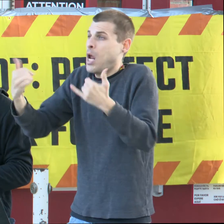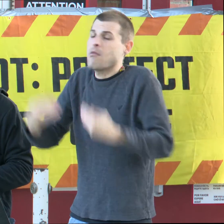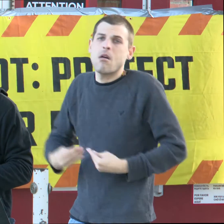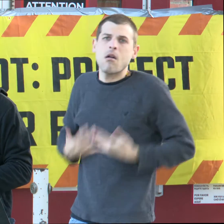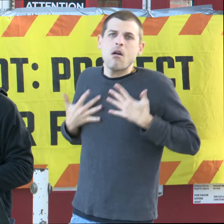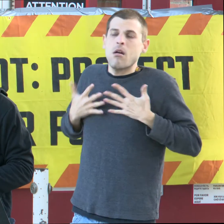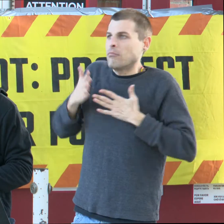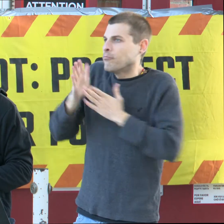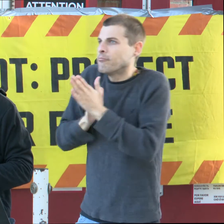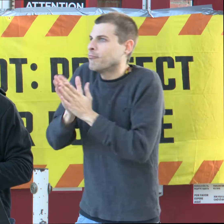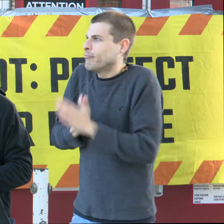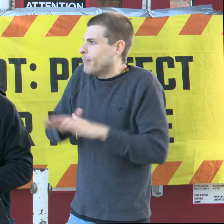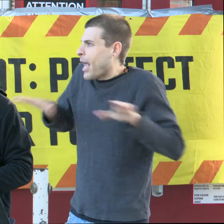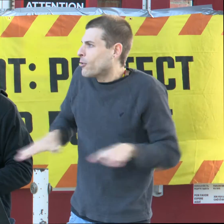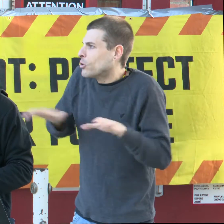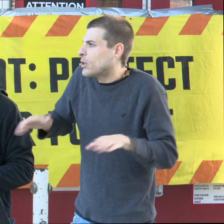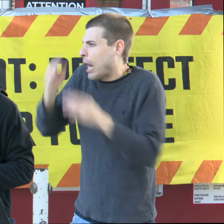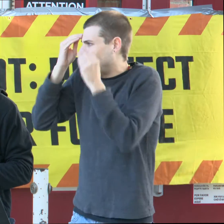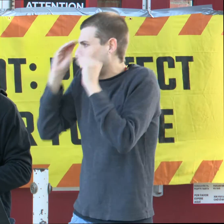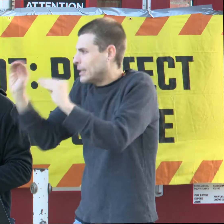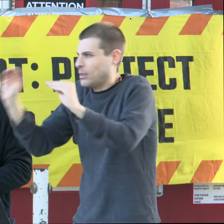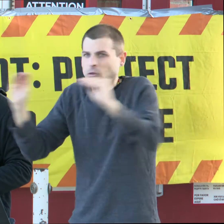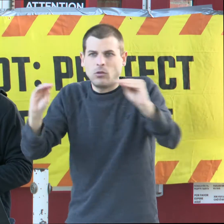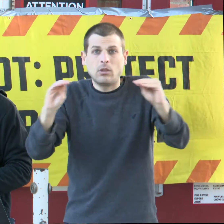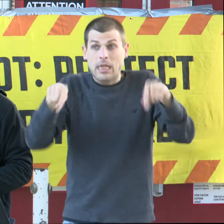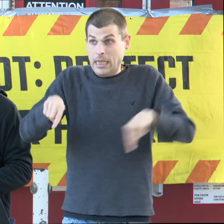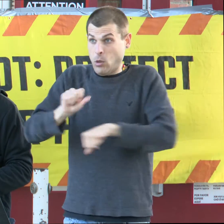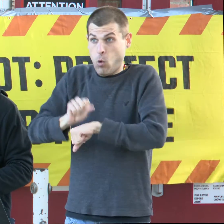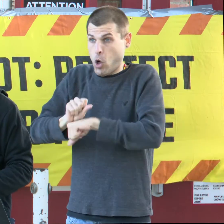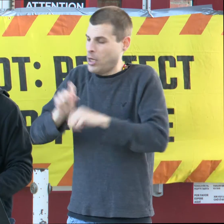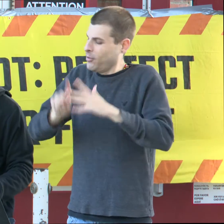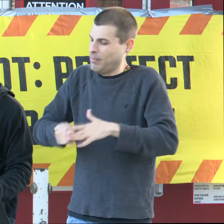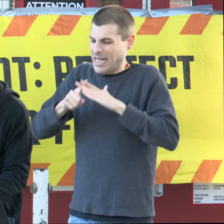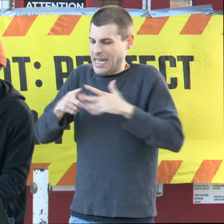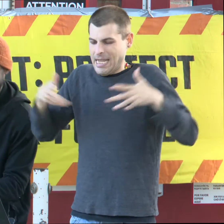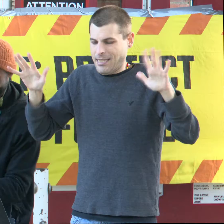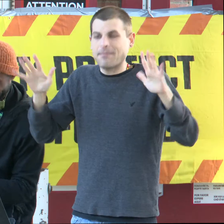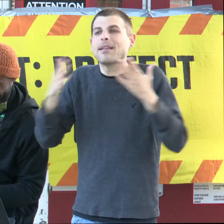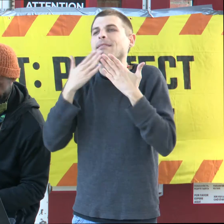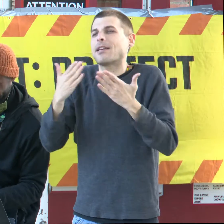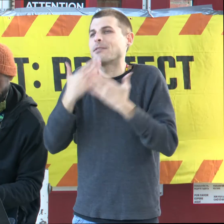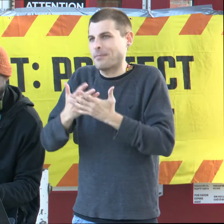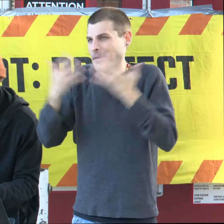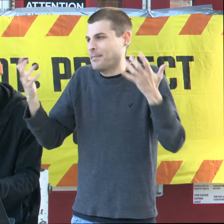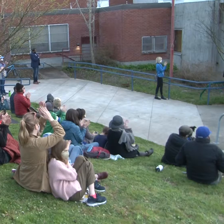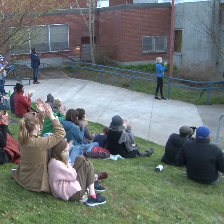carry it forward, because the work is just beginning. Thank you.